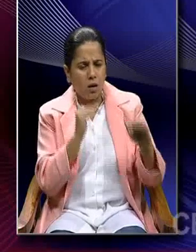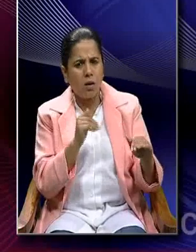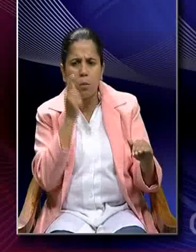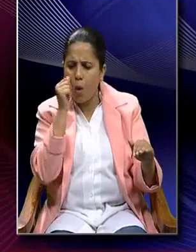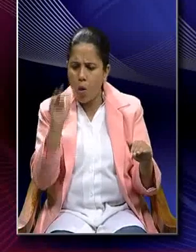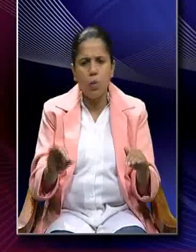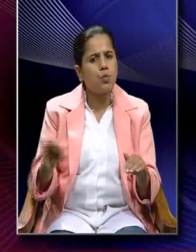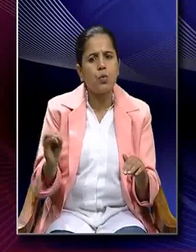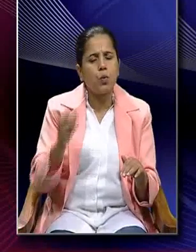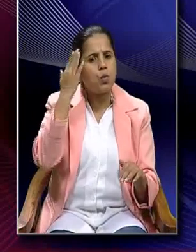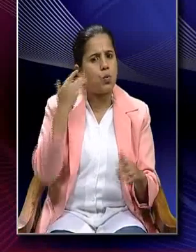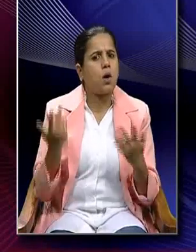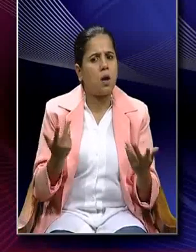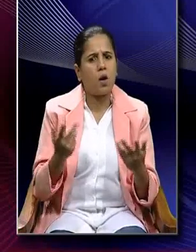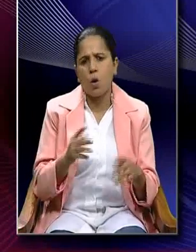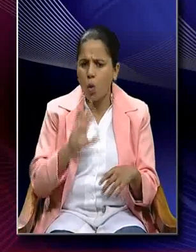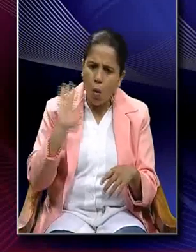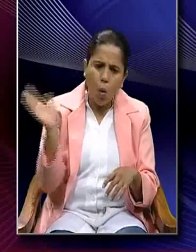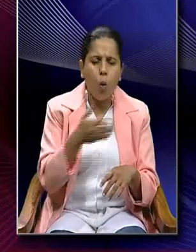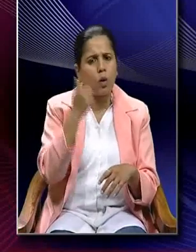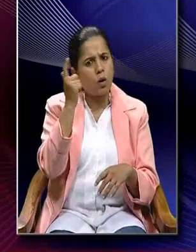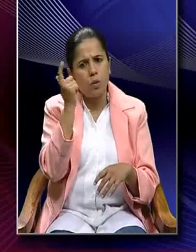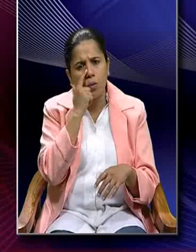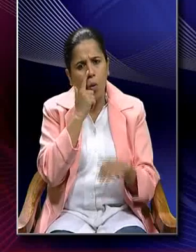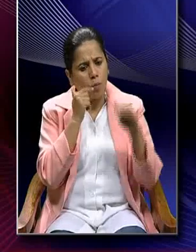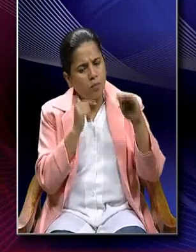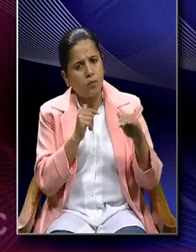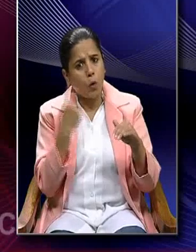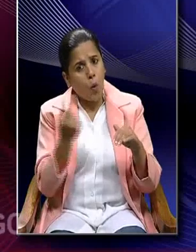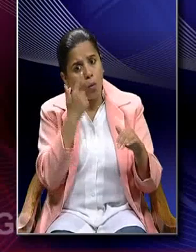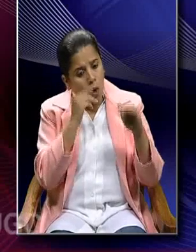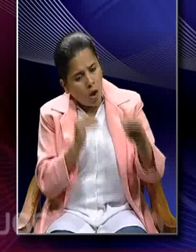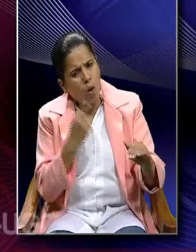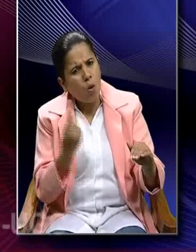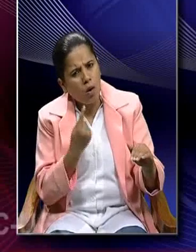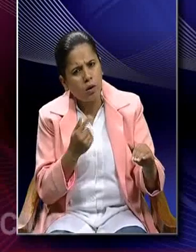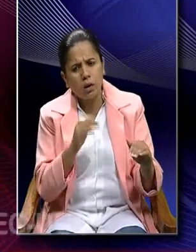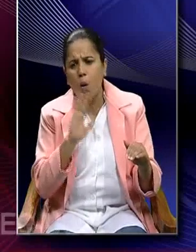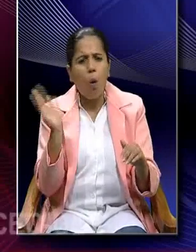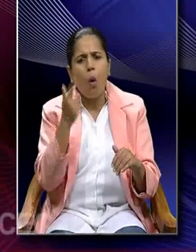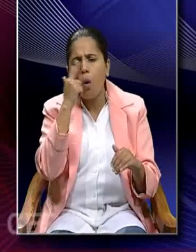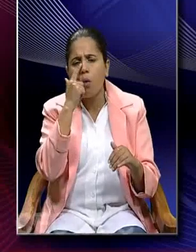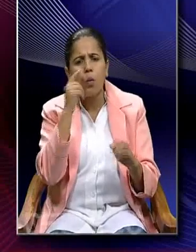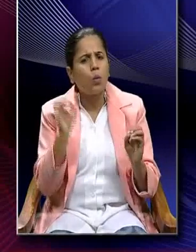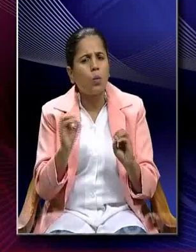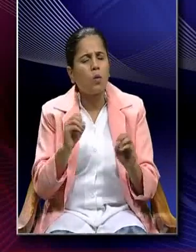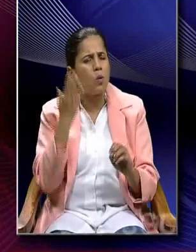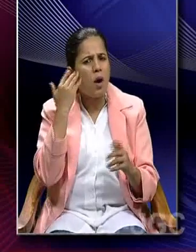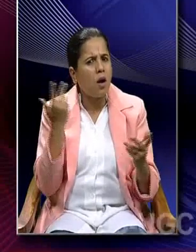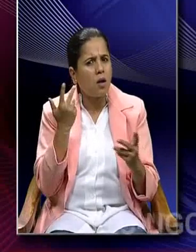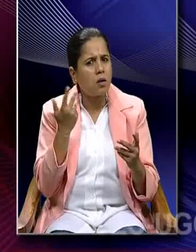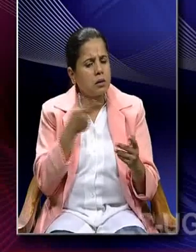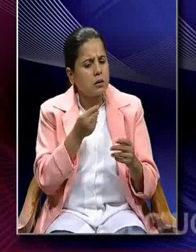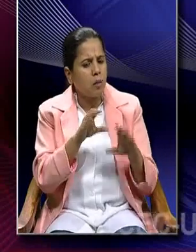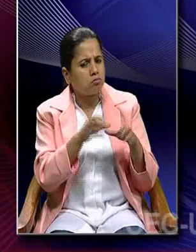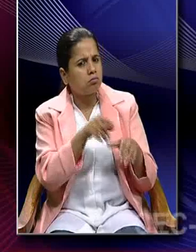boy child? Why not all girls and only the girl child? Is there something specifically